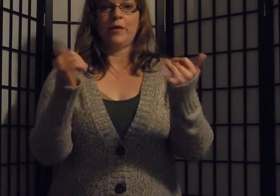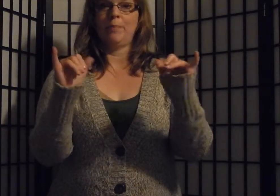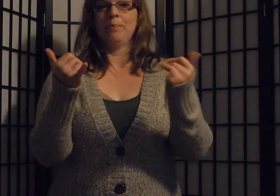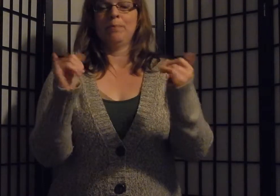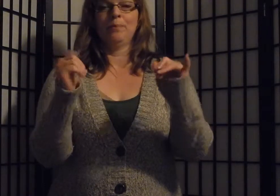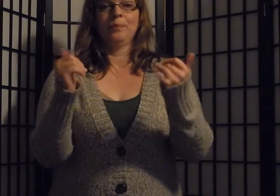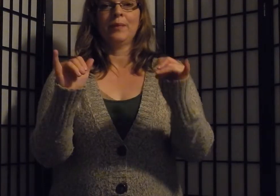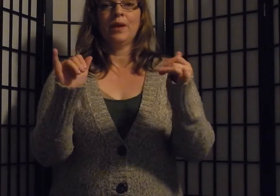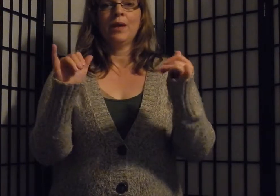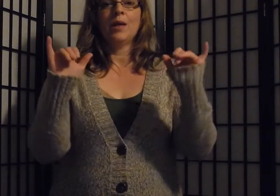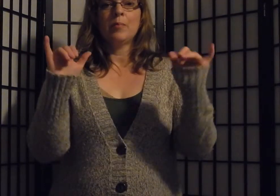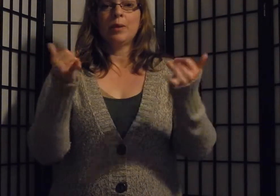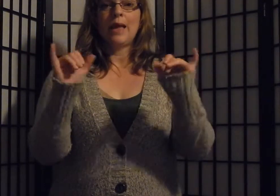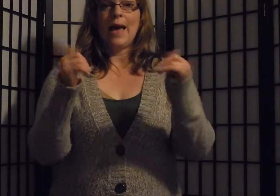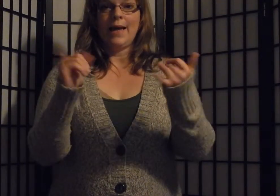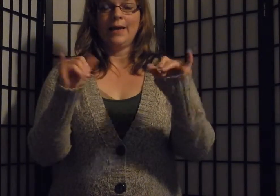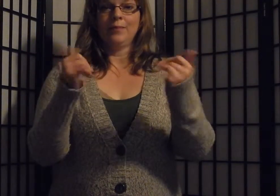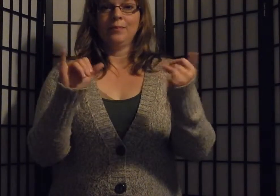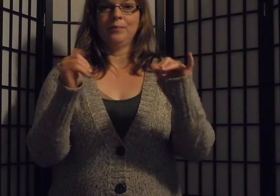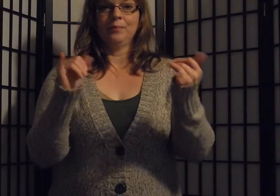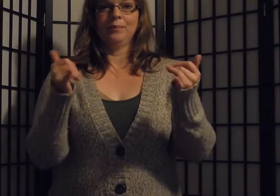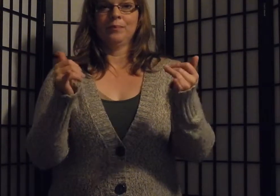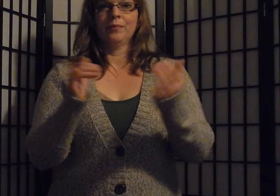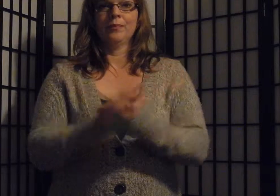them. Play.